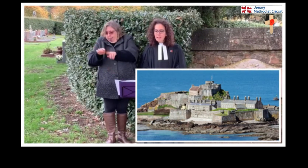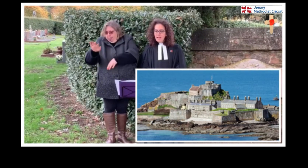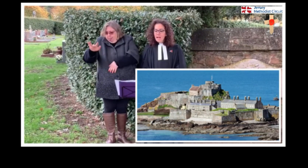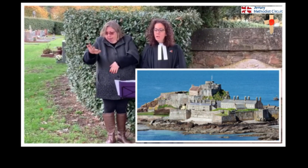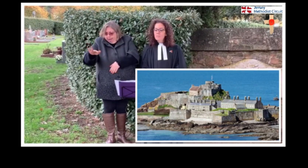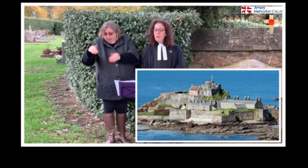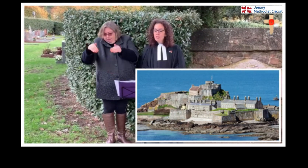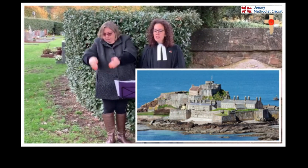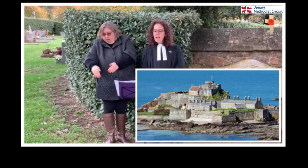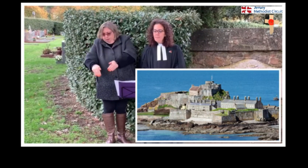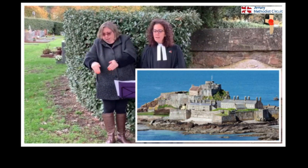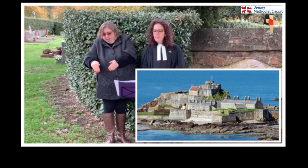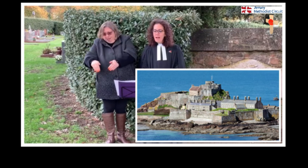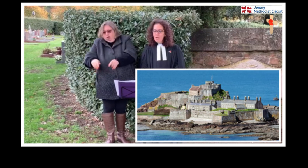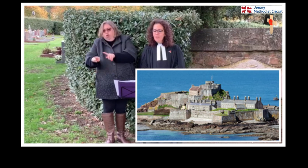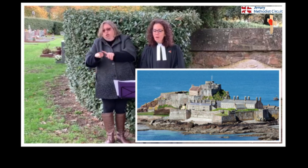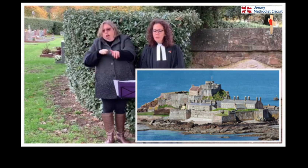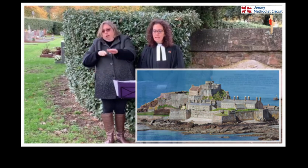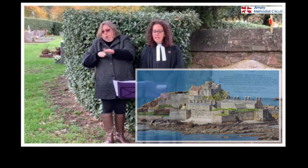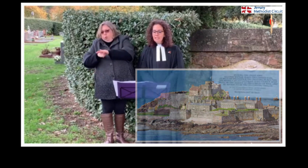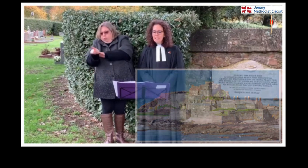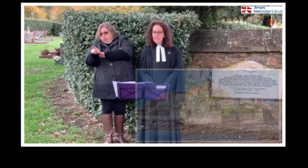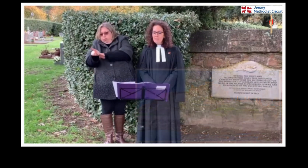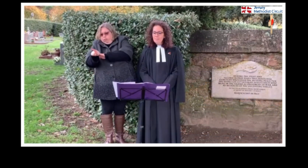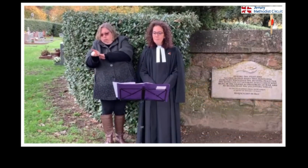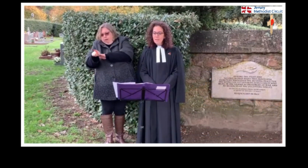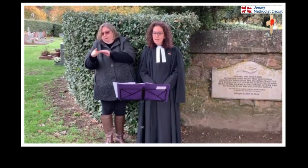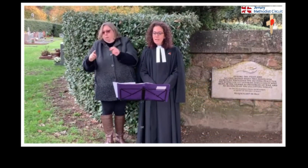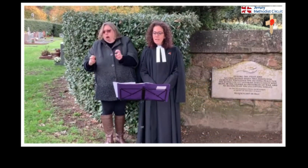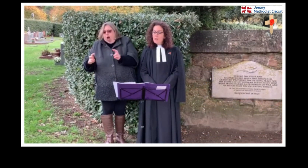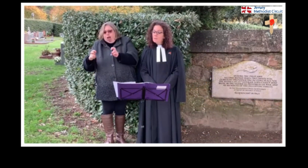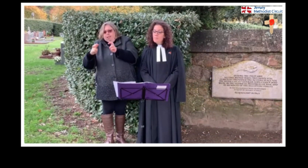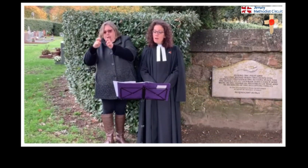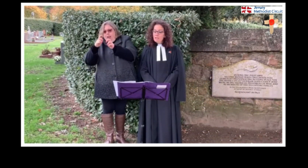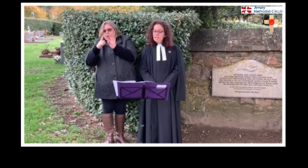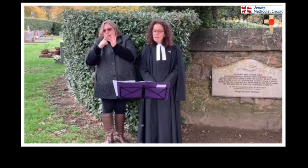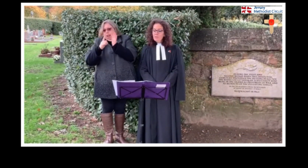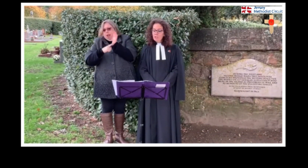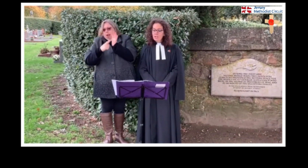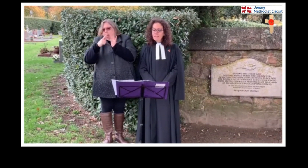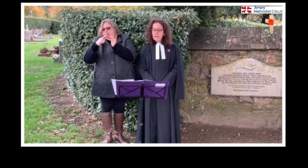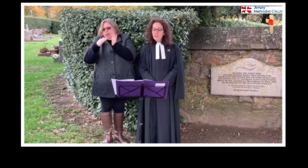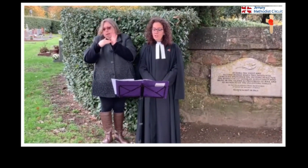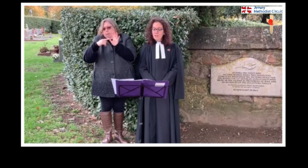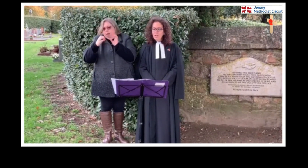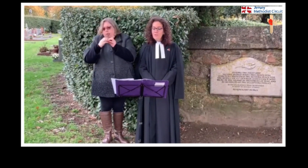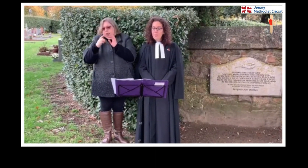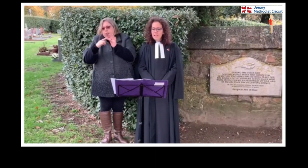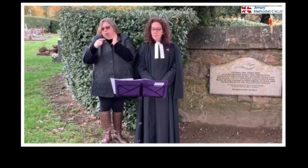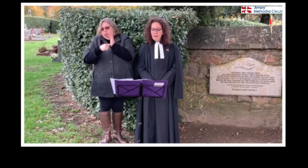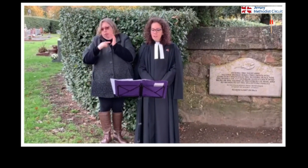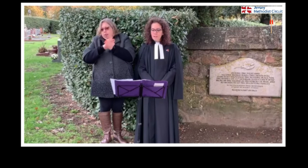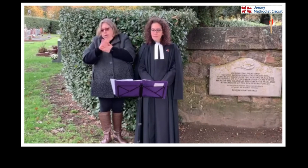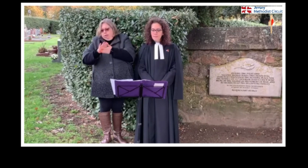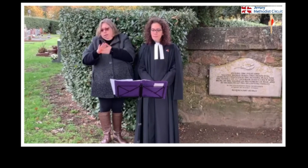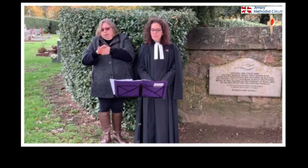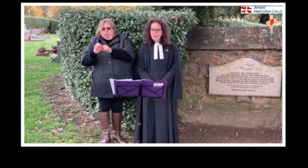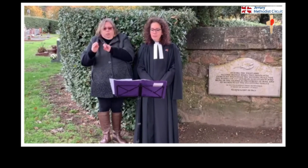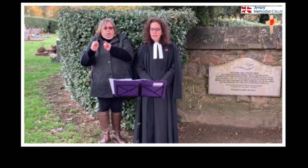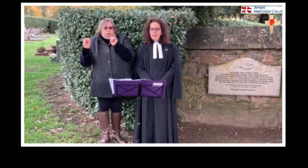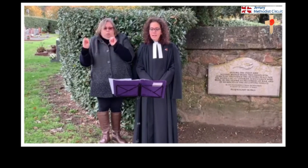Castle and whose body had been found floating in the sea. He was buried in the Russian section of Westmount.